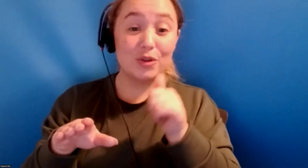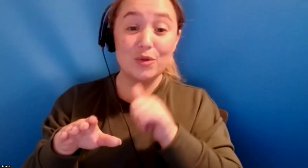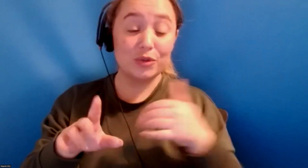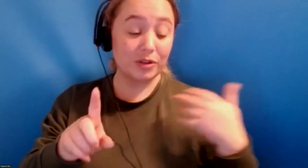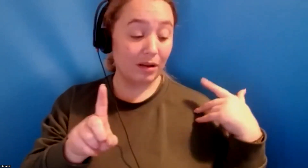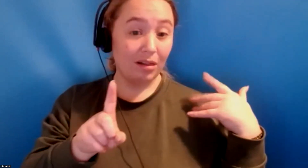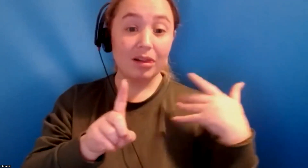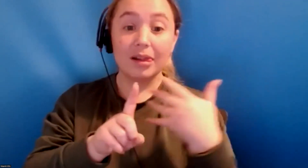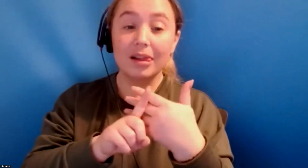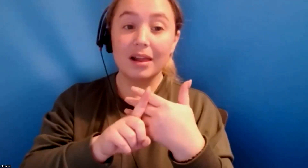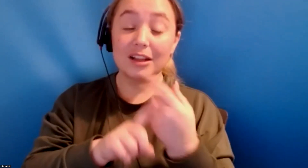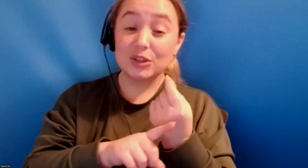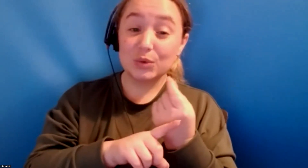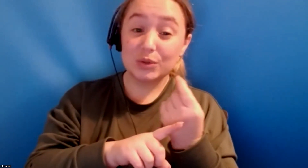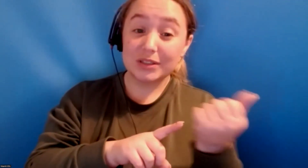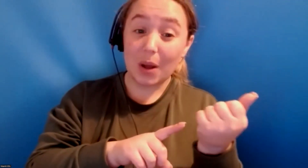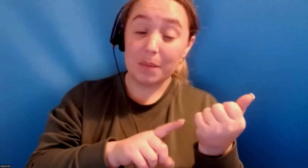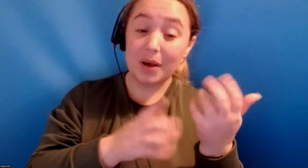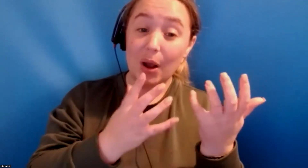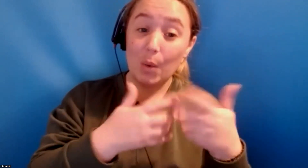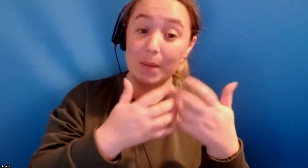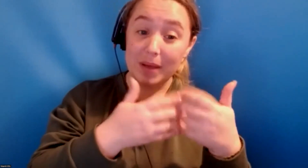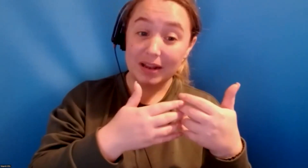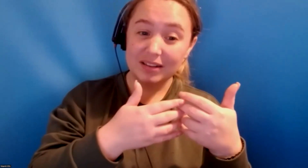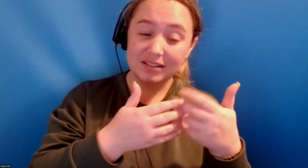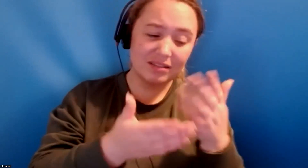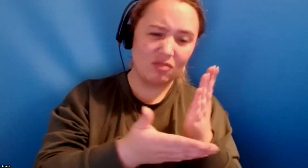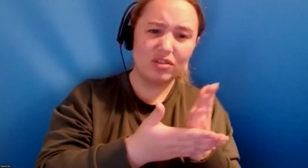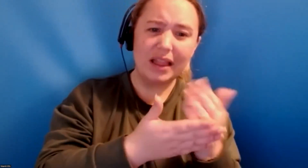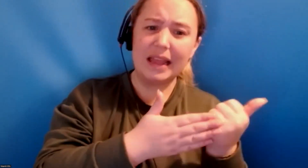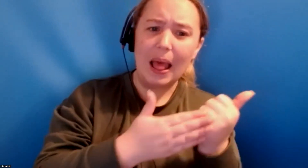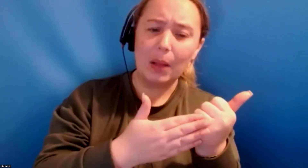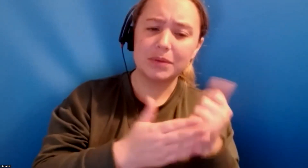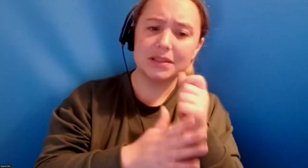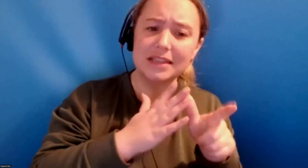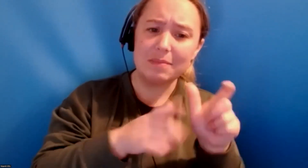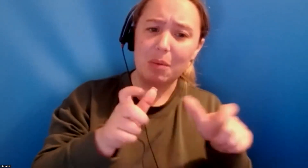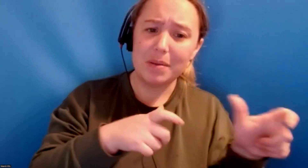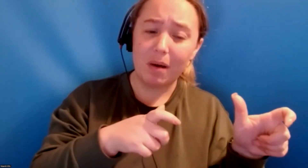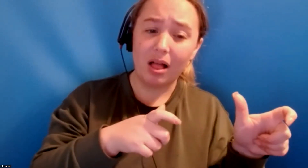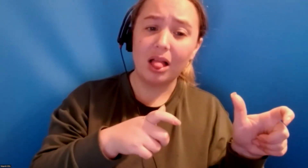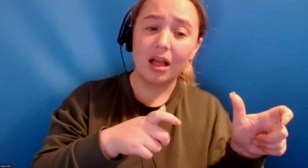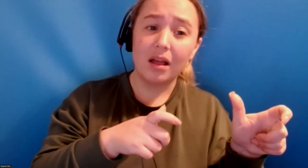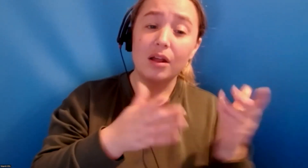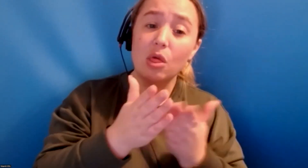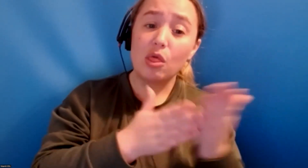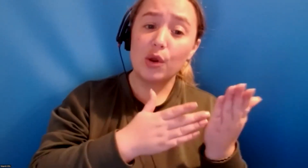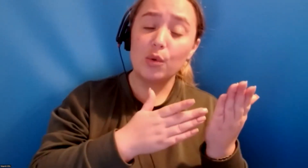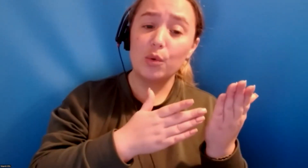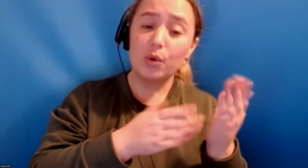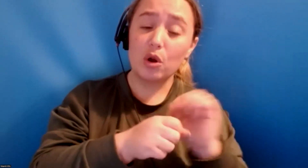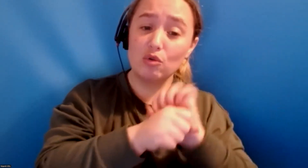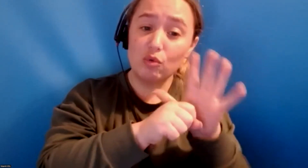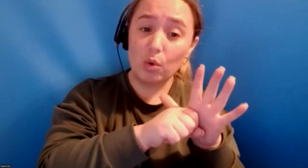that actually some of that equipment that helps disabled people might have been poorly maintained or maybe even not